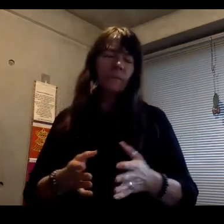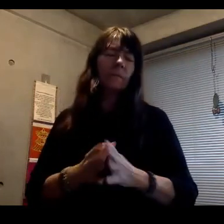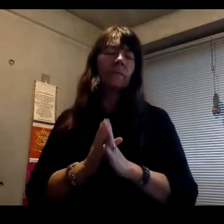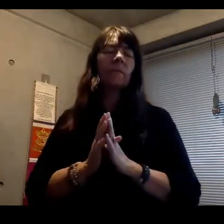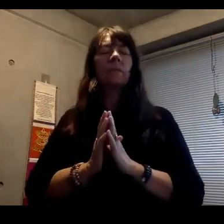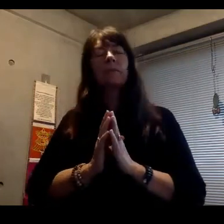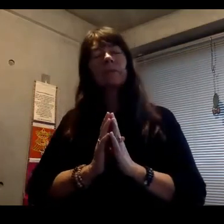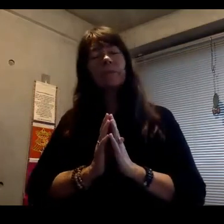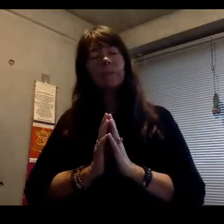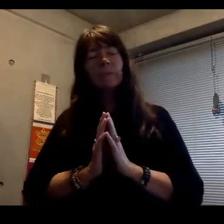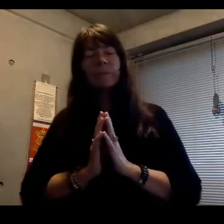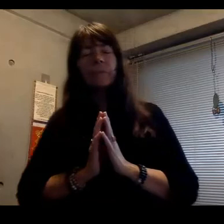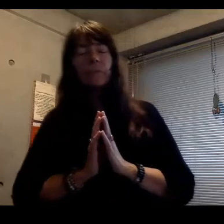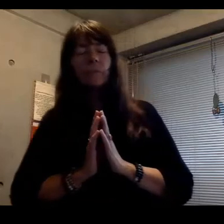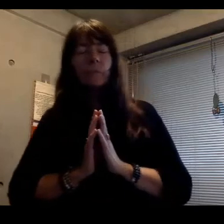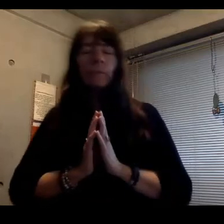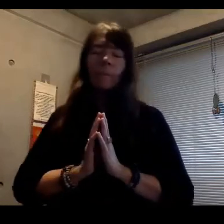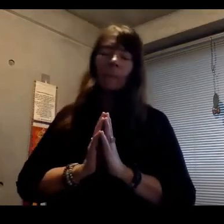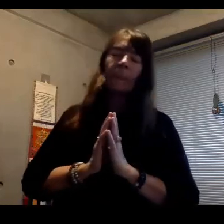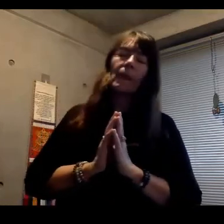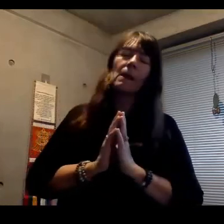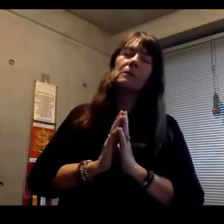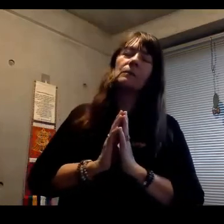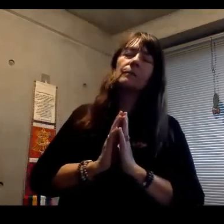Okay, I'm specifically talking about